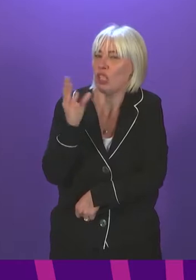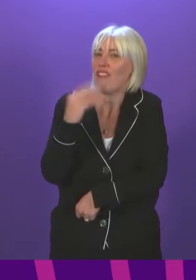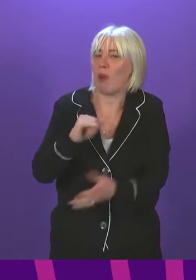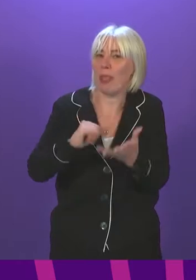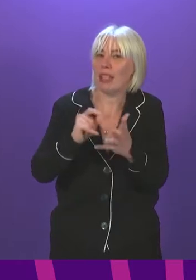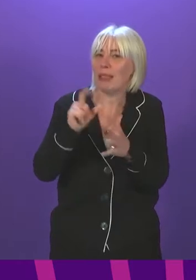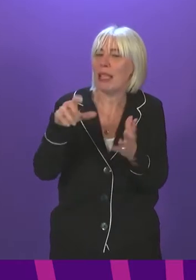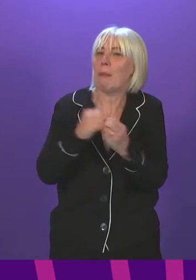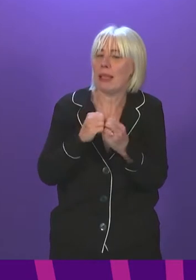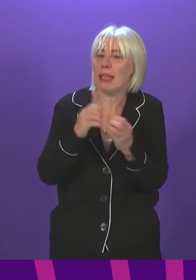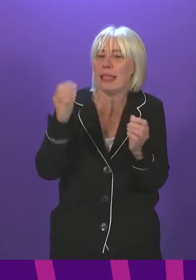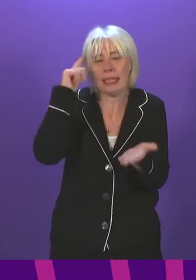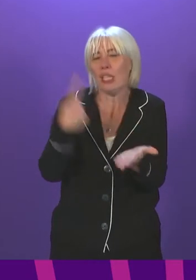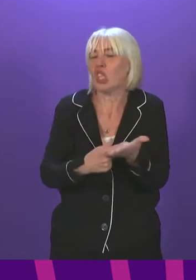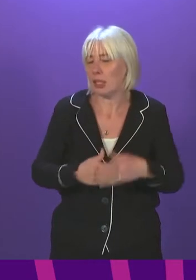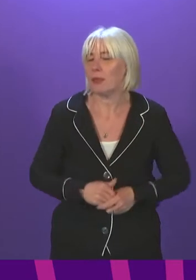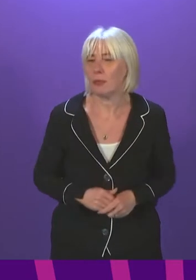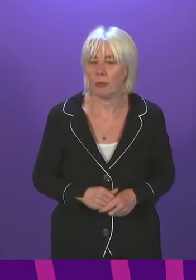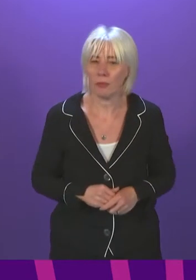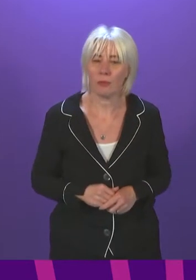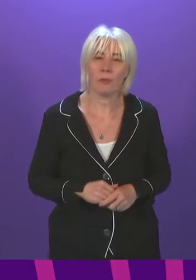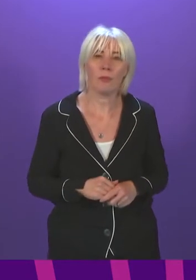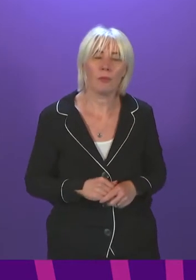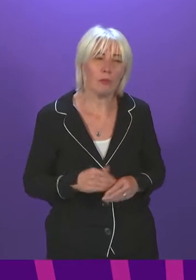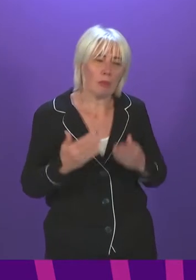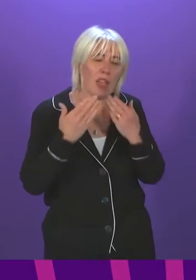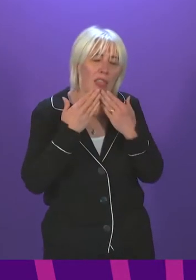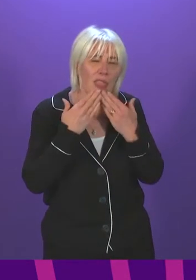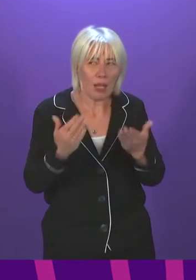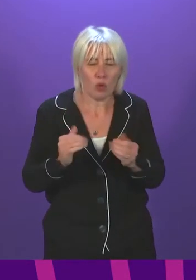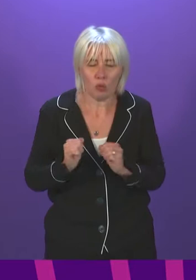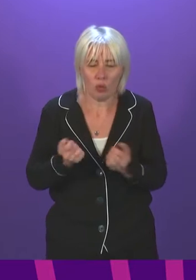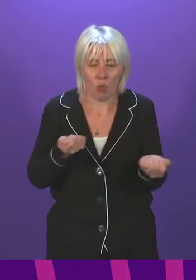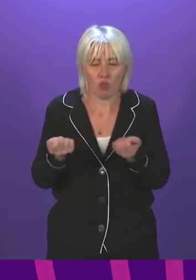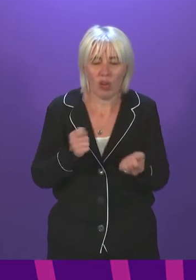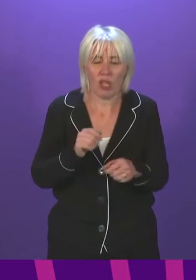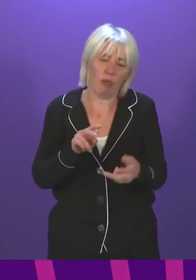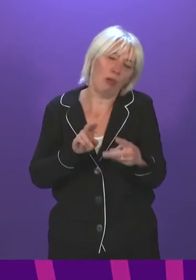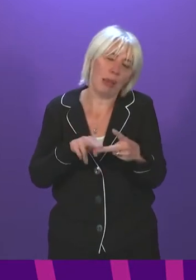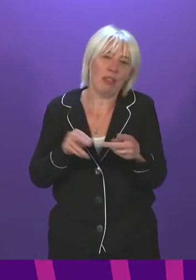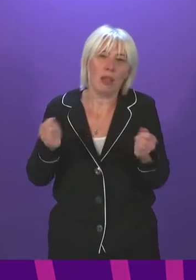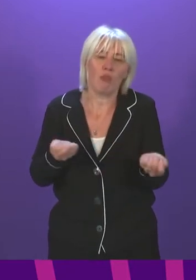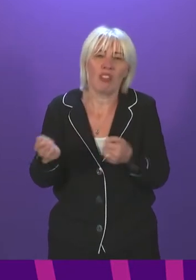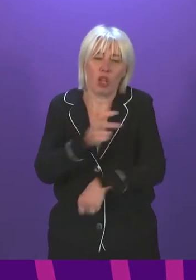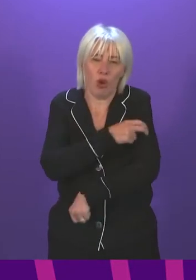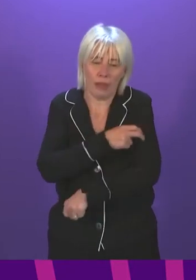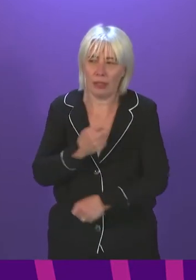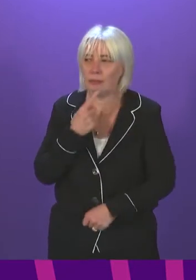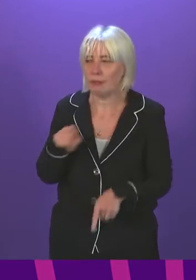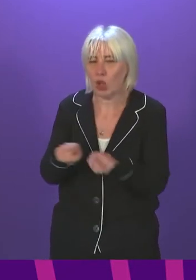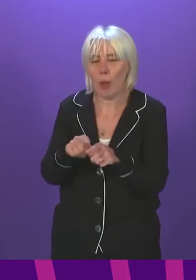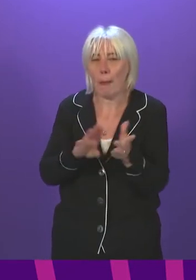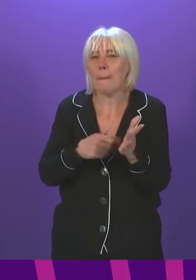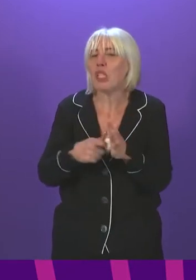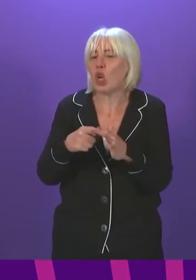Thank you. And Martin Whitfield. I'm very grateful to the Deputy Presiding Officer. And again, I echo Mr Kerr's